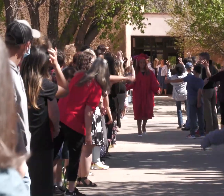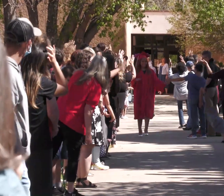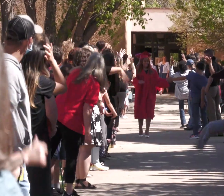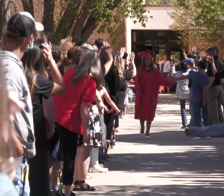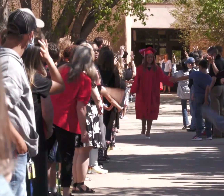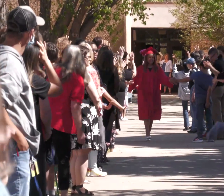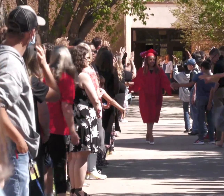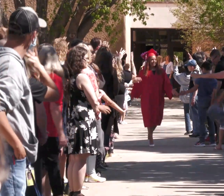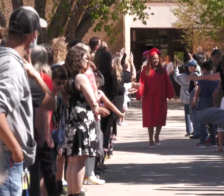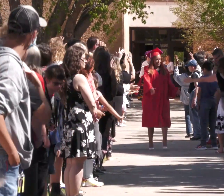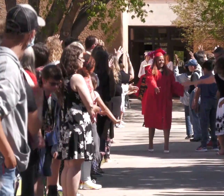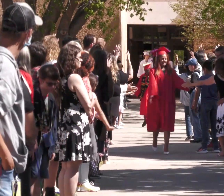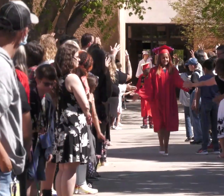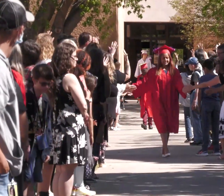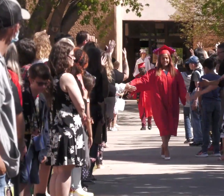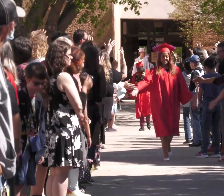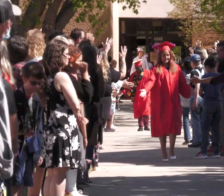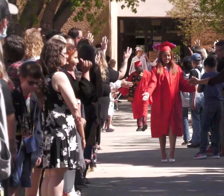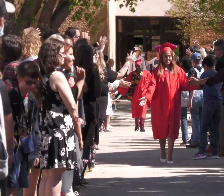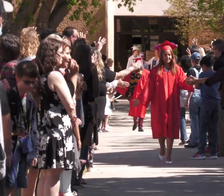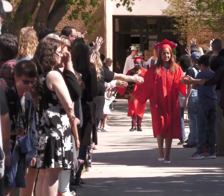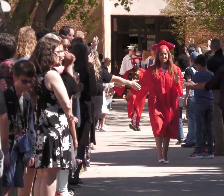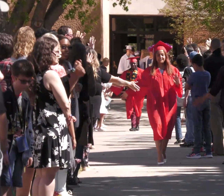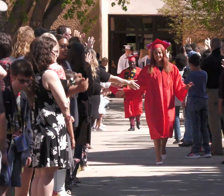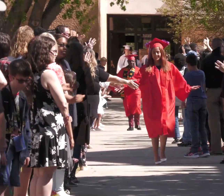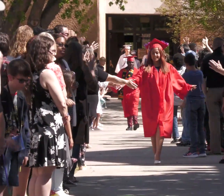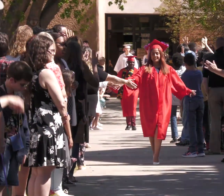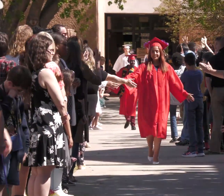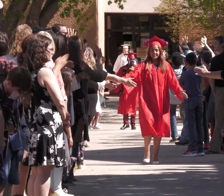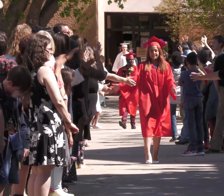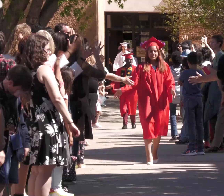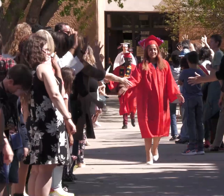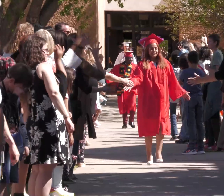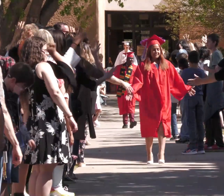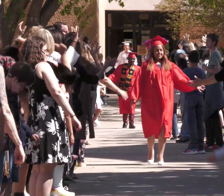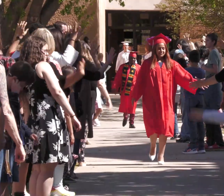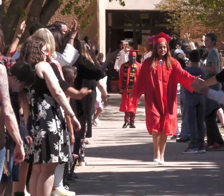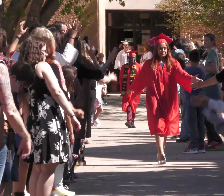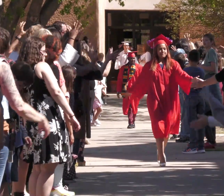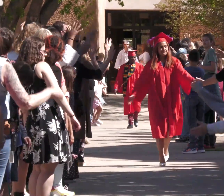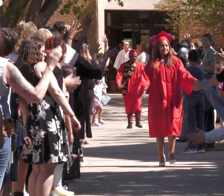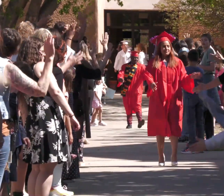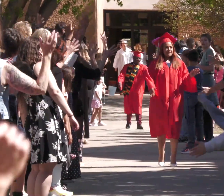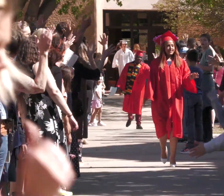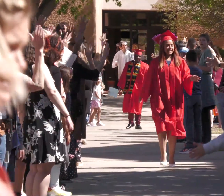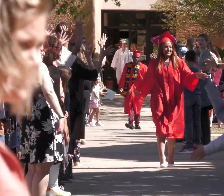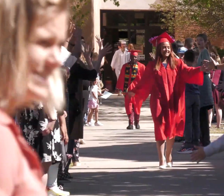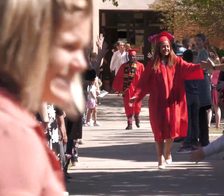Adriana Isis. High-fiving students and staff on both sides of the sidewalk.